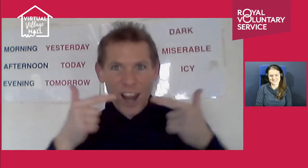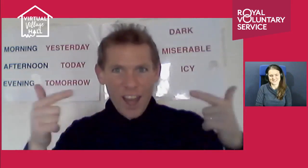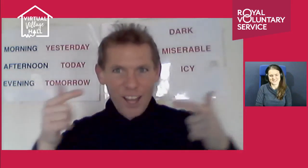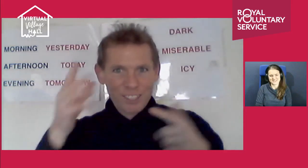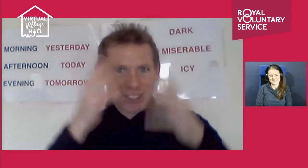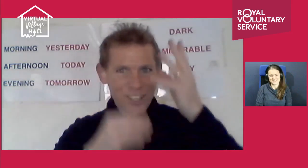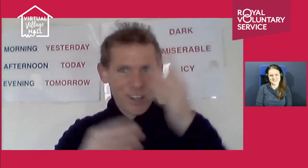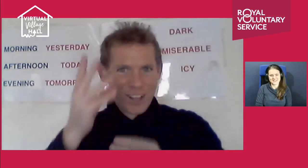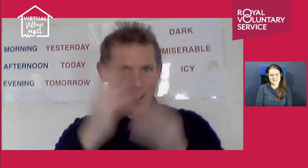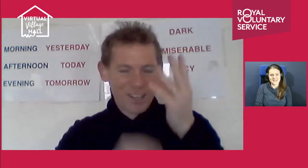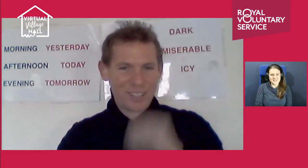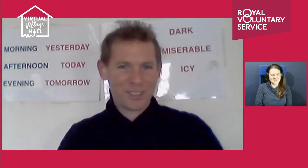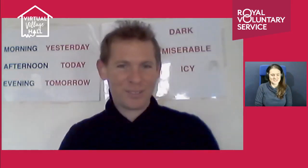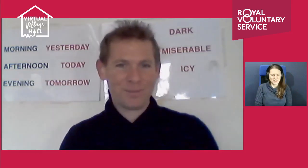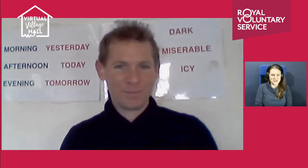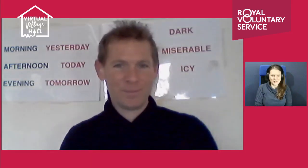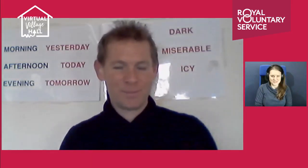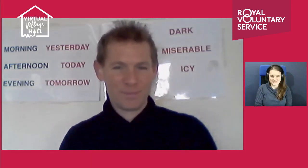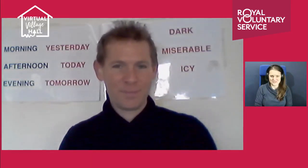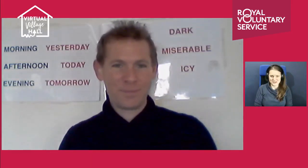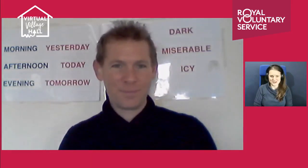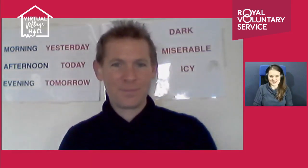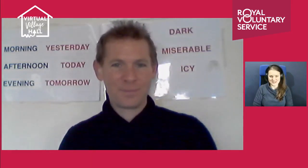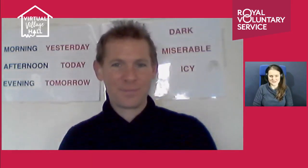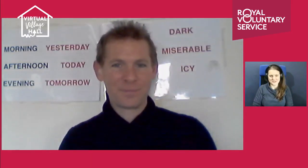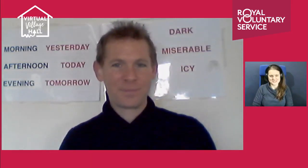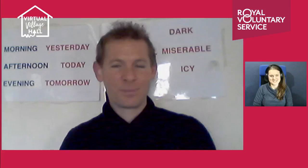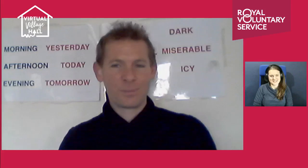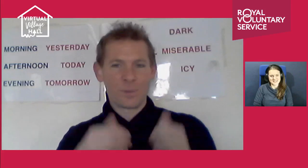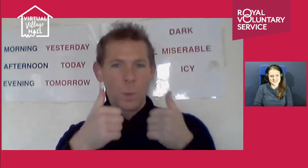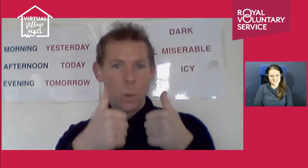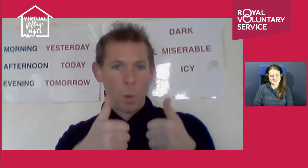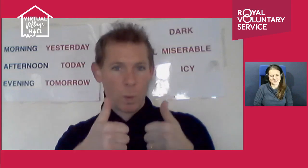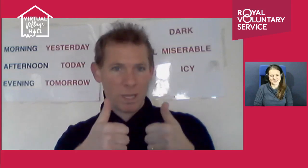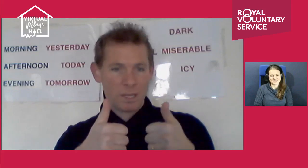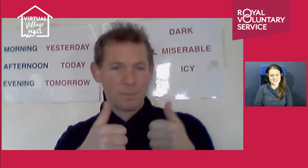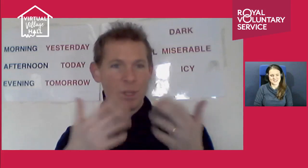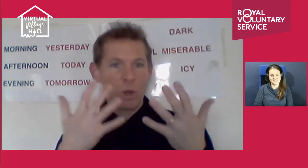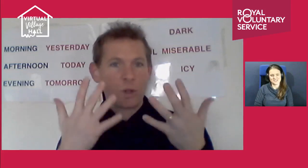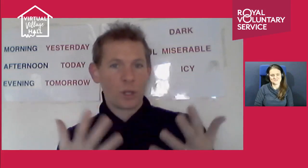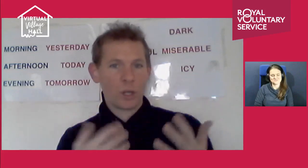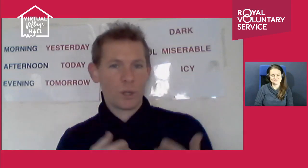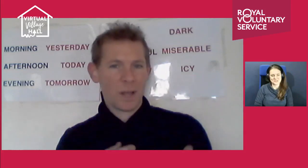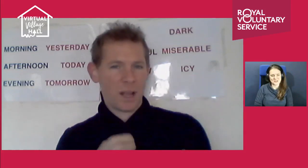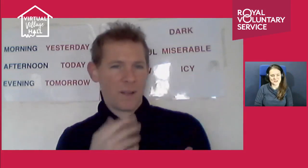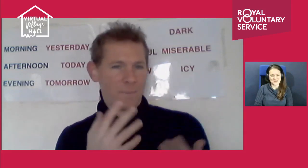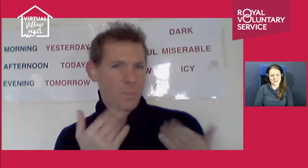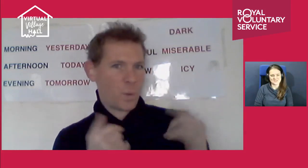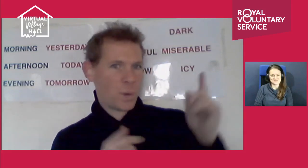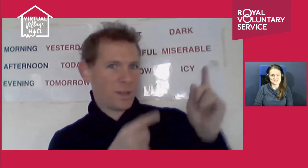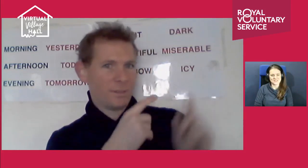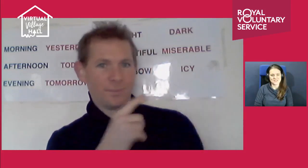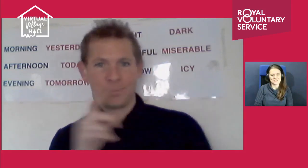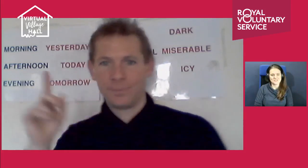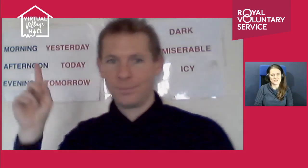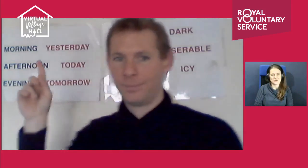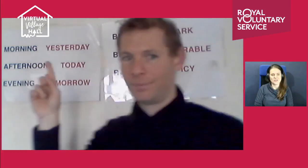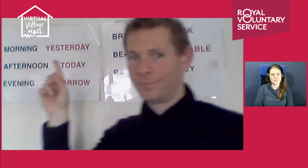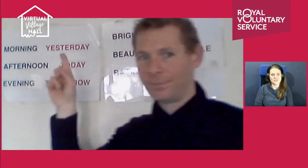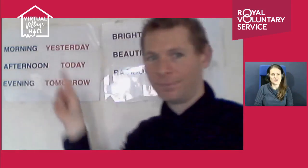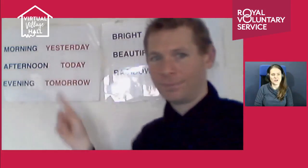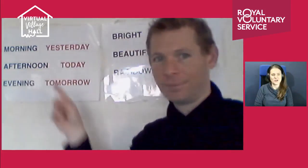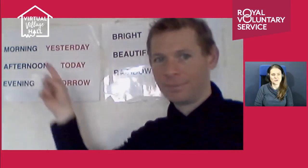everyone. There's a lot of learning going on today. It's a lot to take on. Okay,